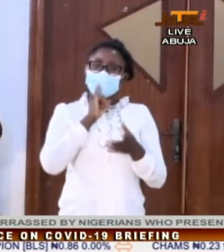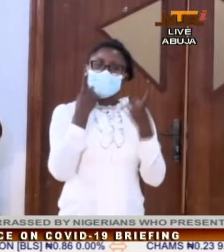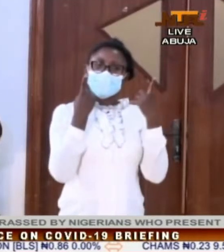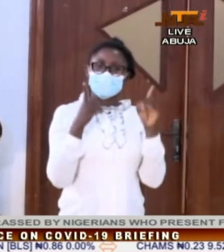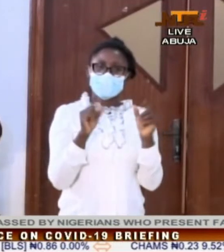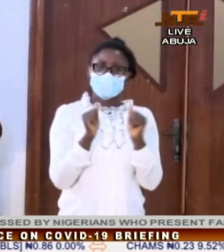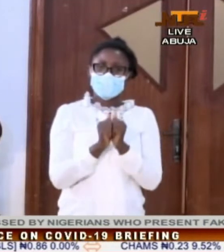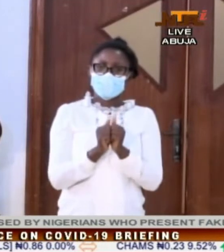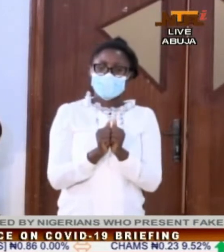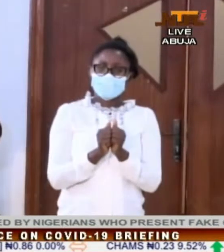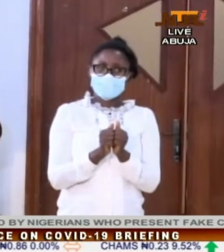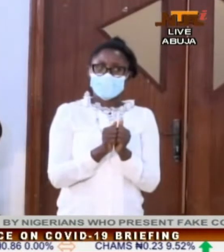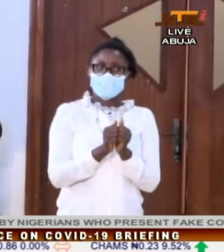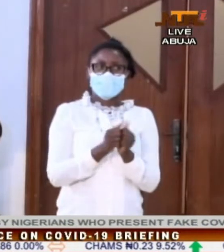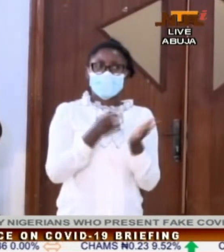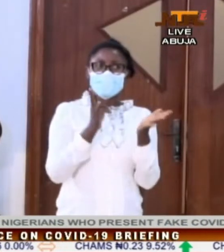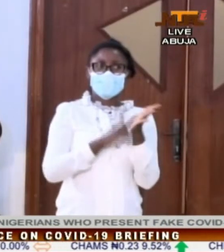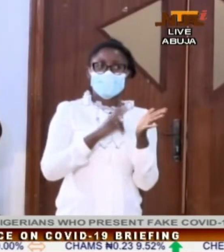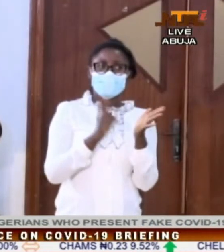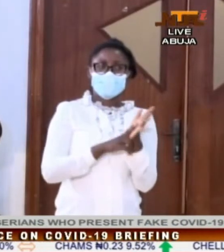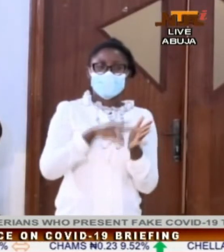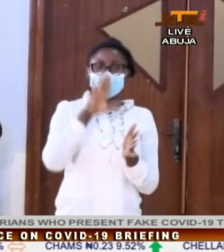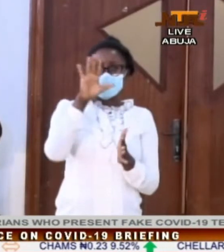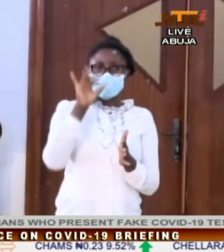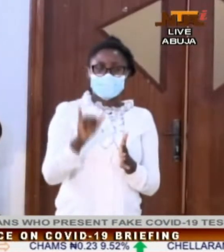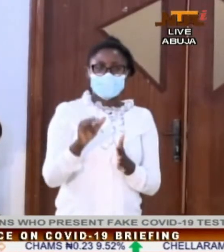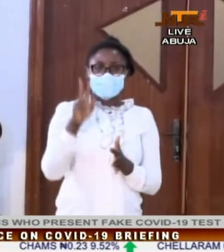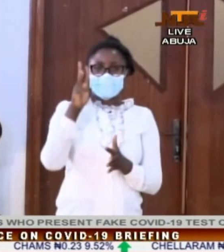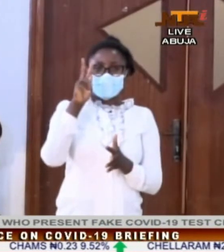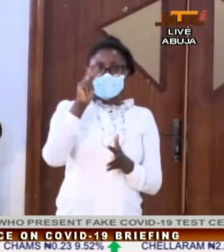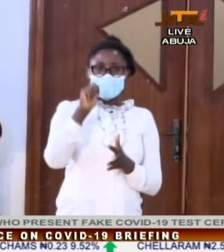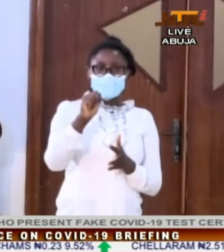the ongoing registration by the NIMC.